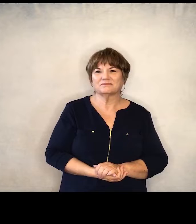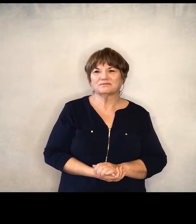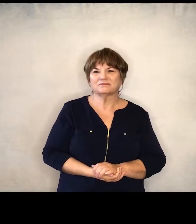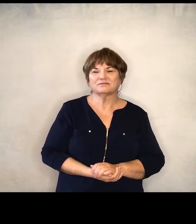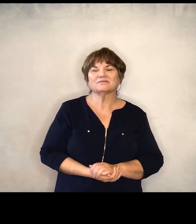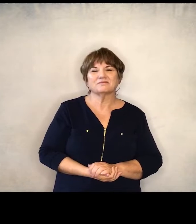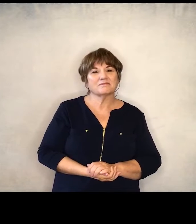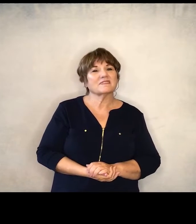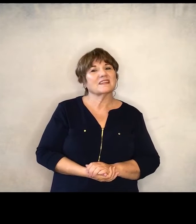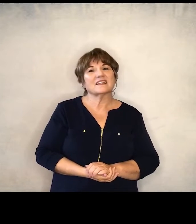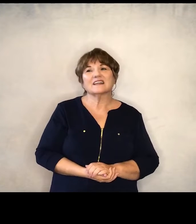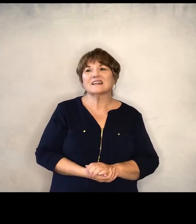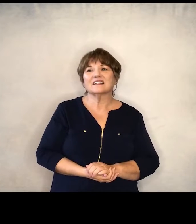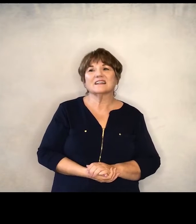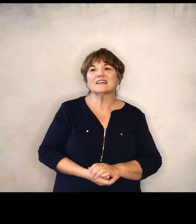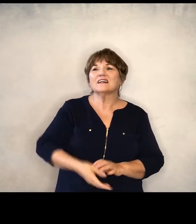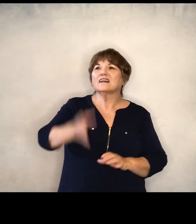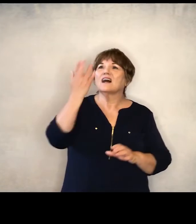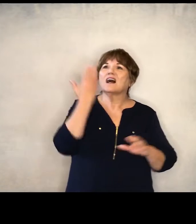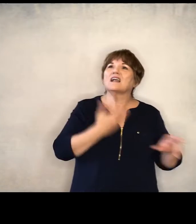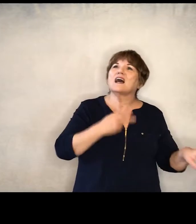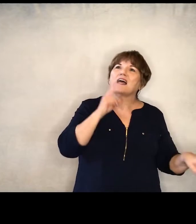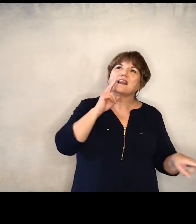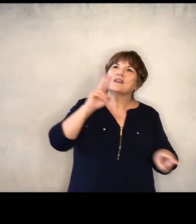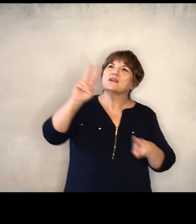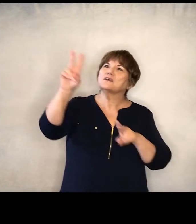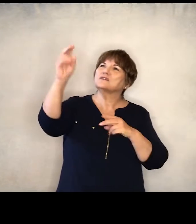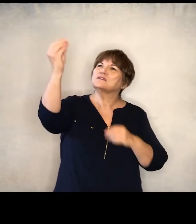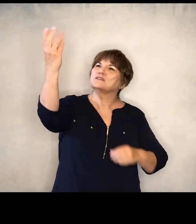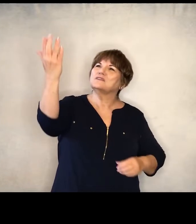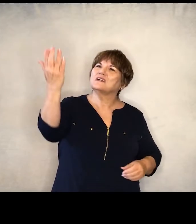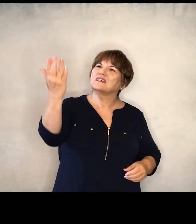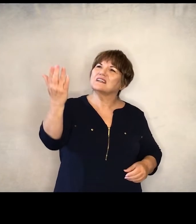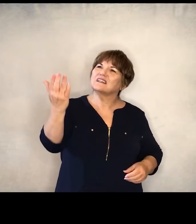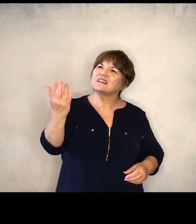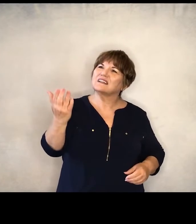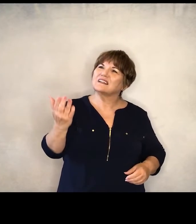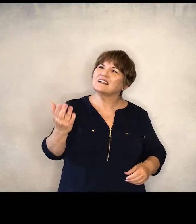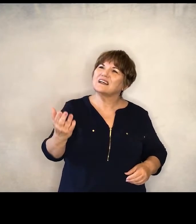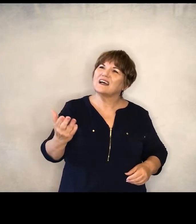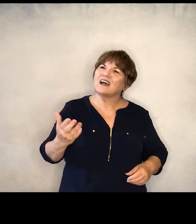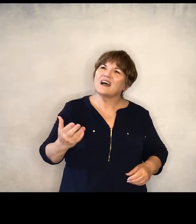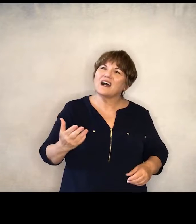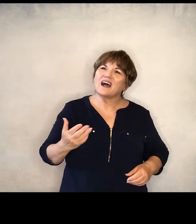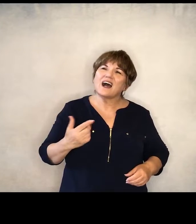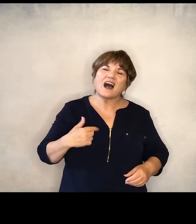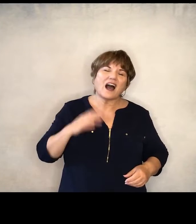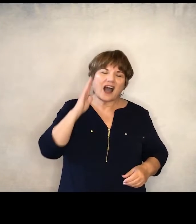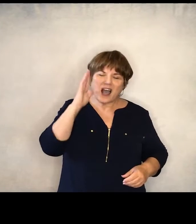God, I look to you, I won't be